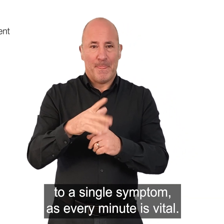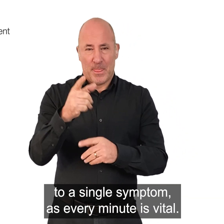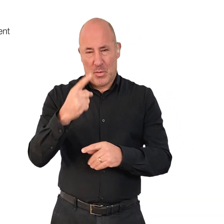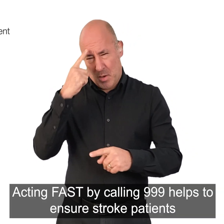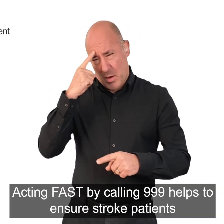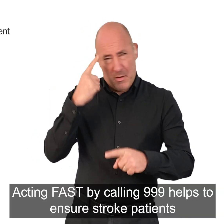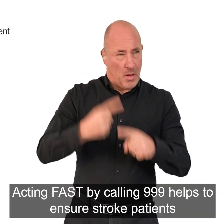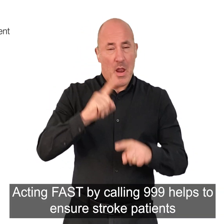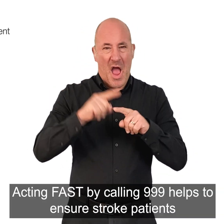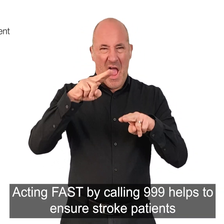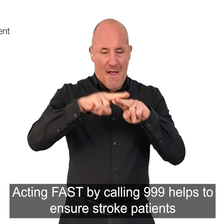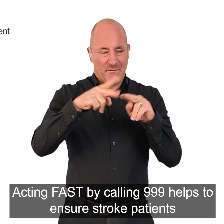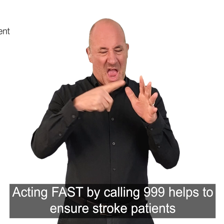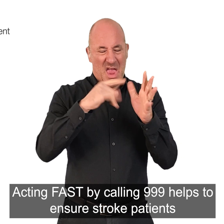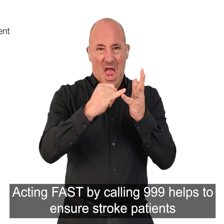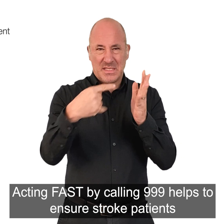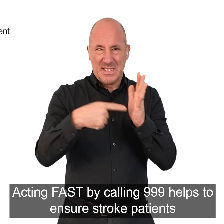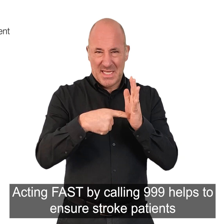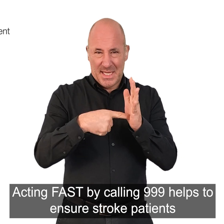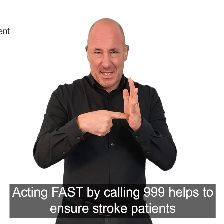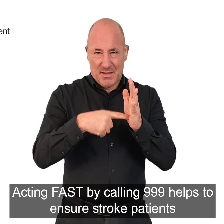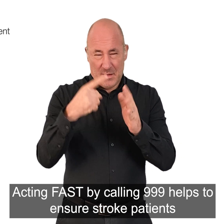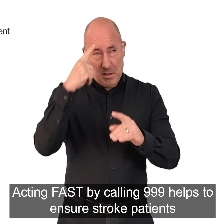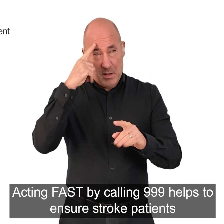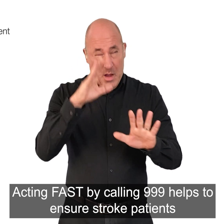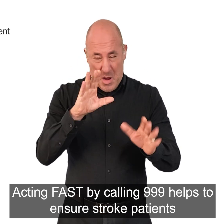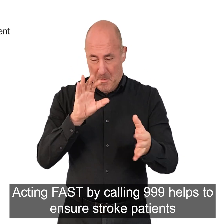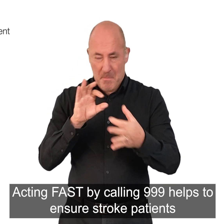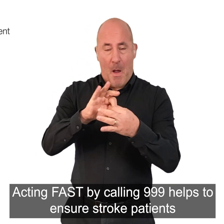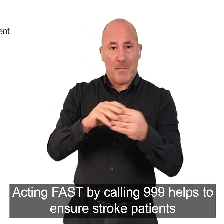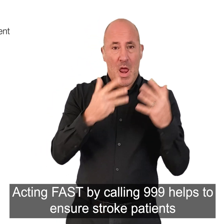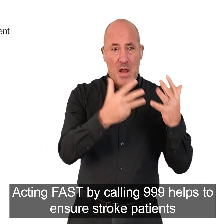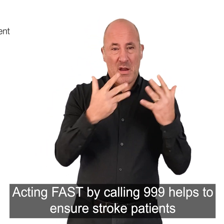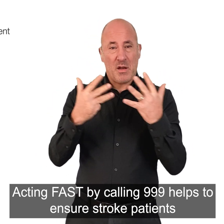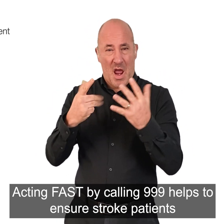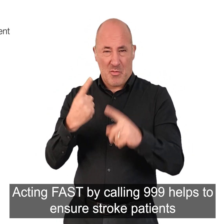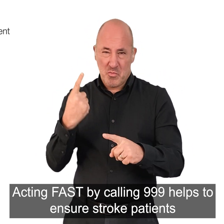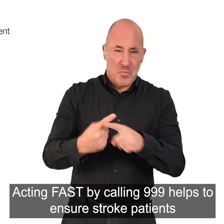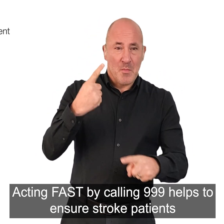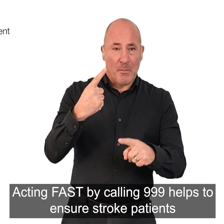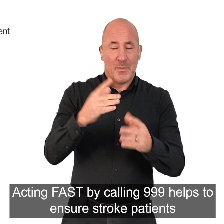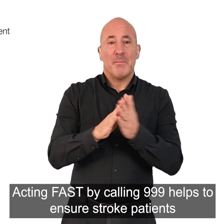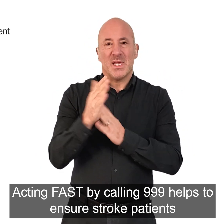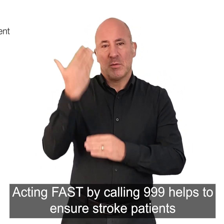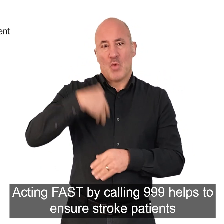vital. Acting fast by calling 999 helps to ensure stroke patients